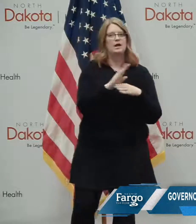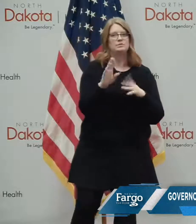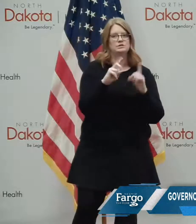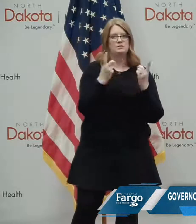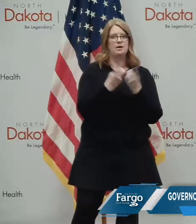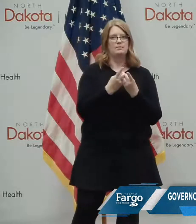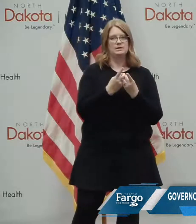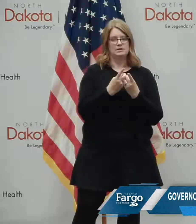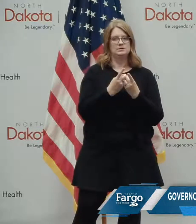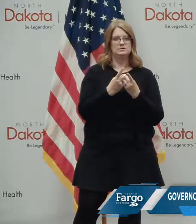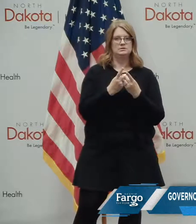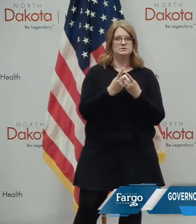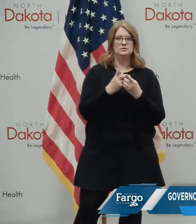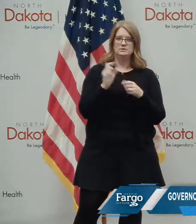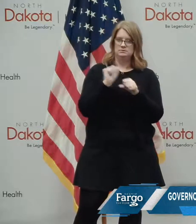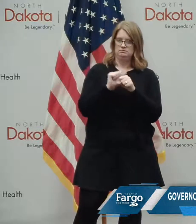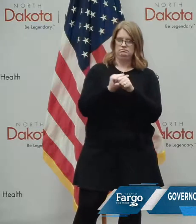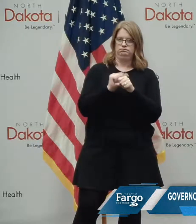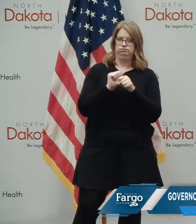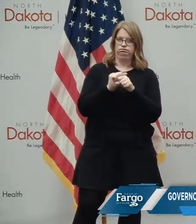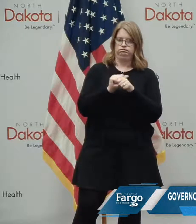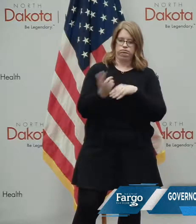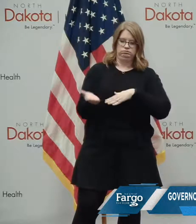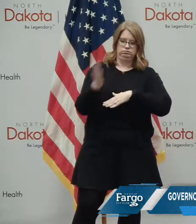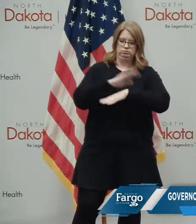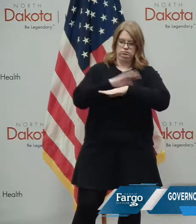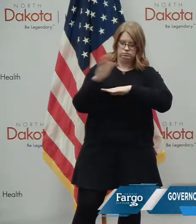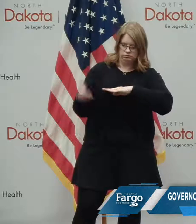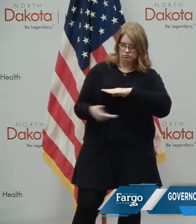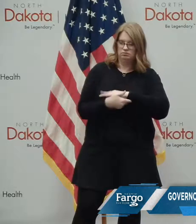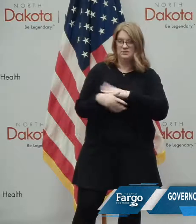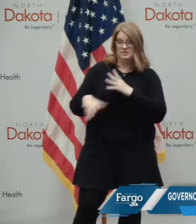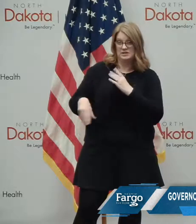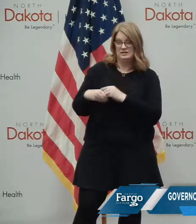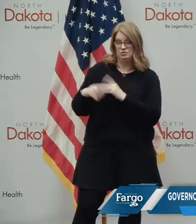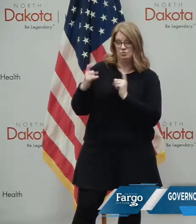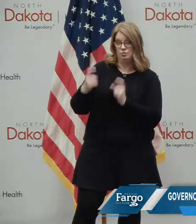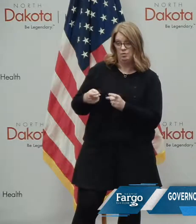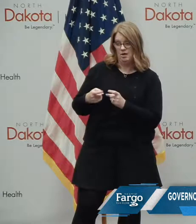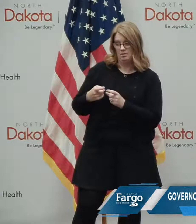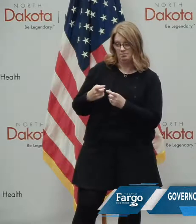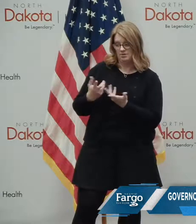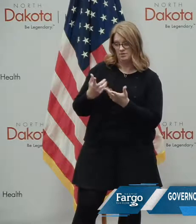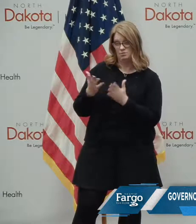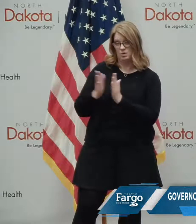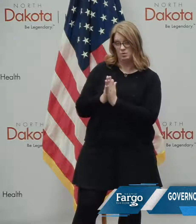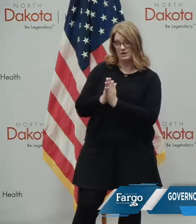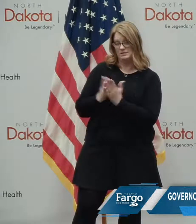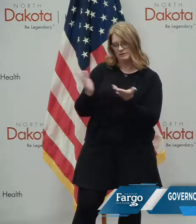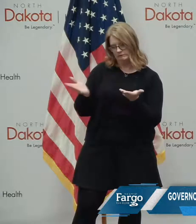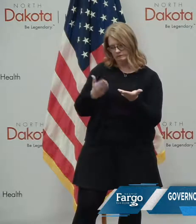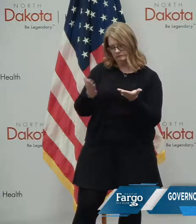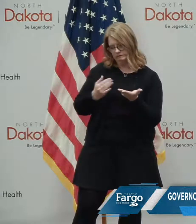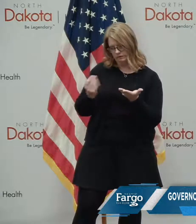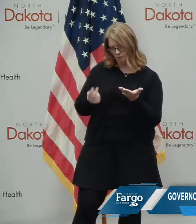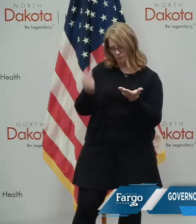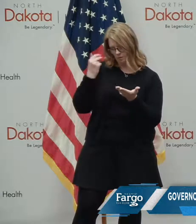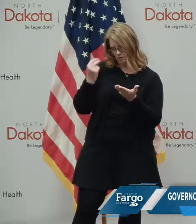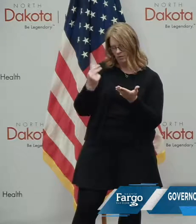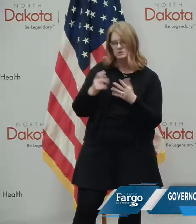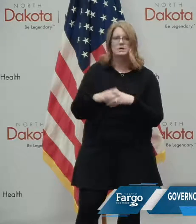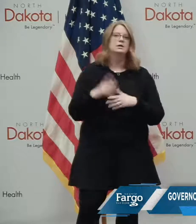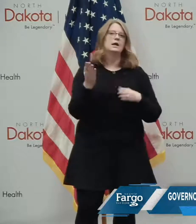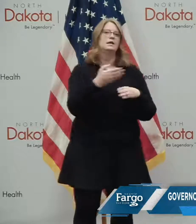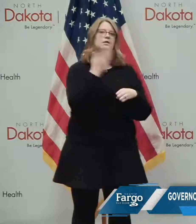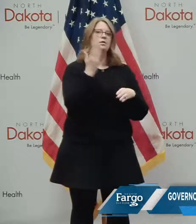is working around the clock on moving through those additional grant requests. And in closing, with